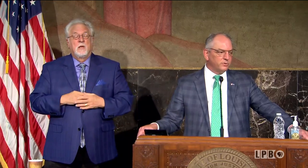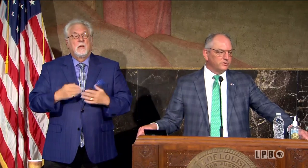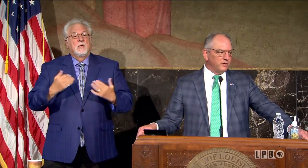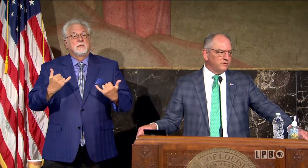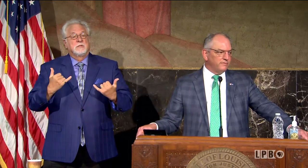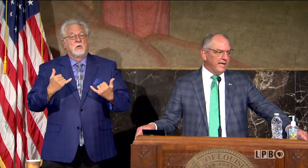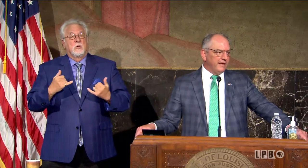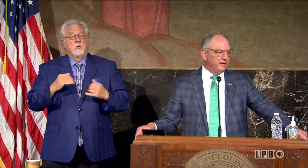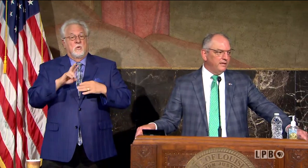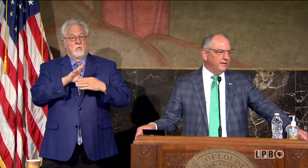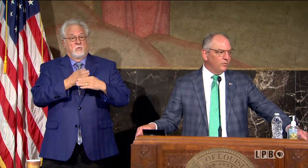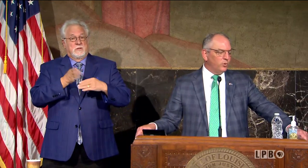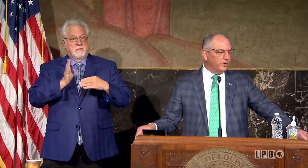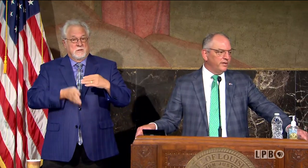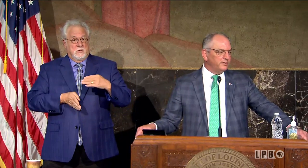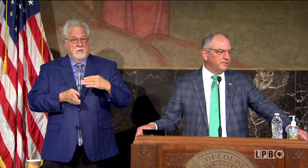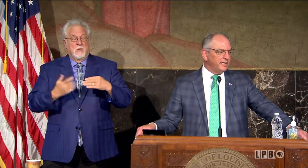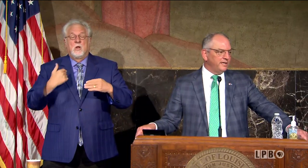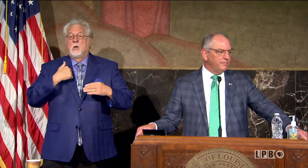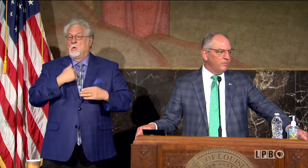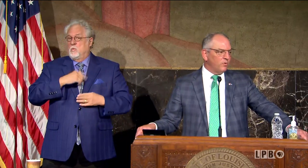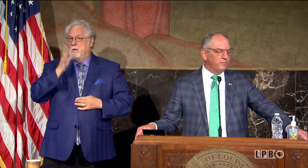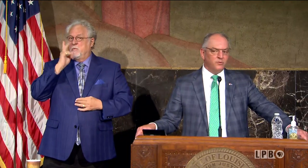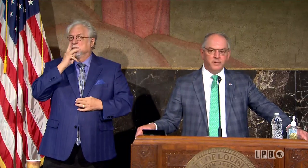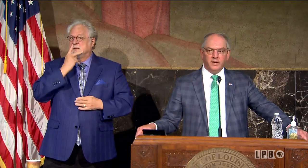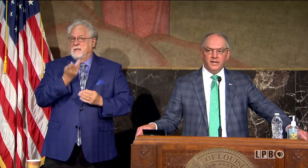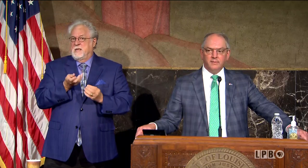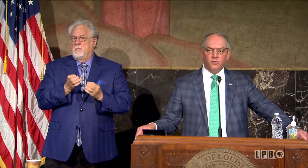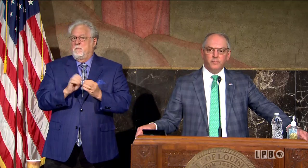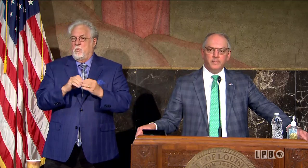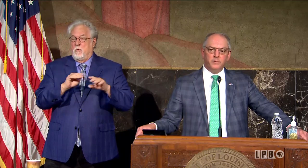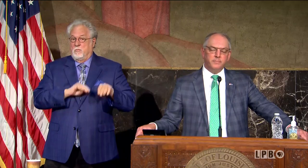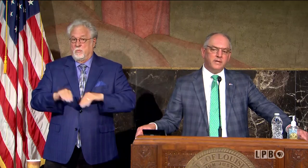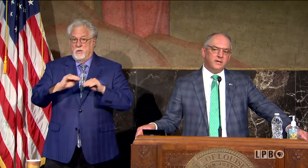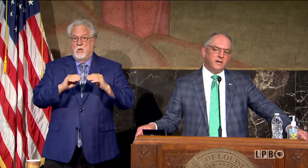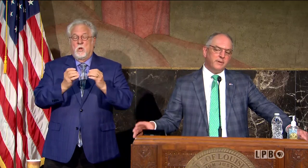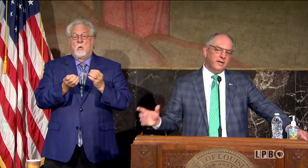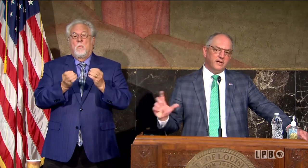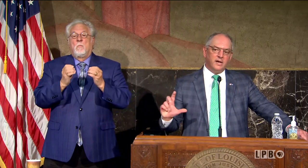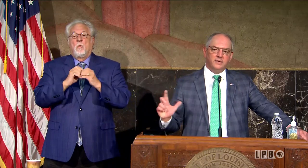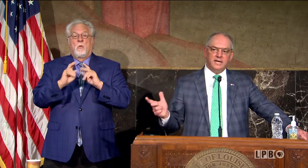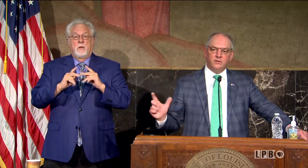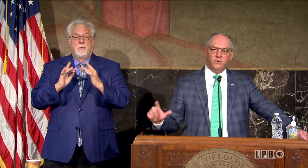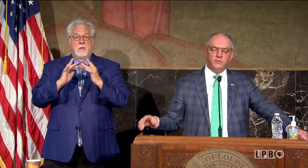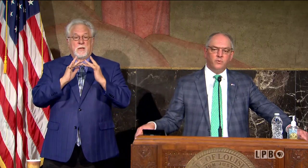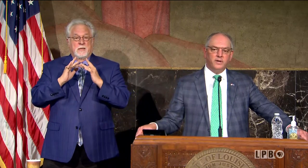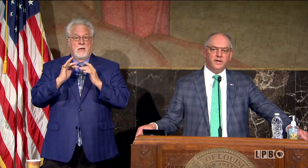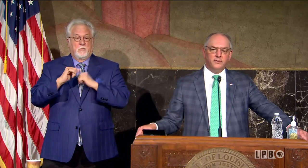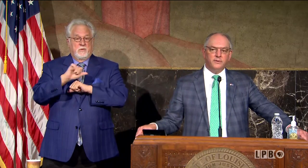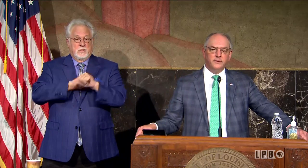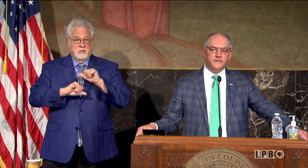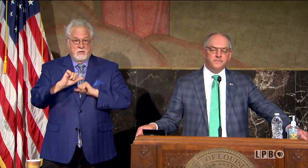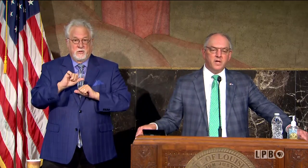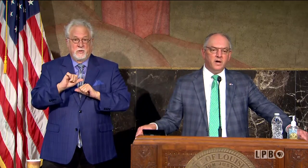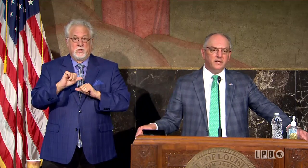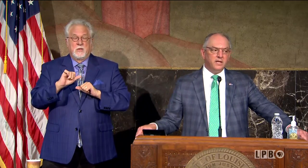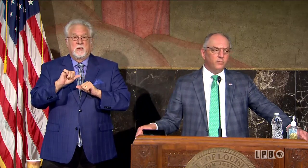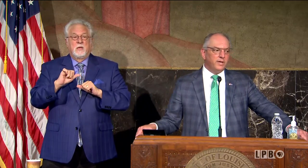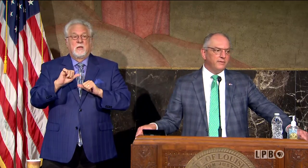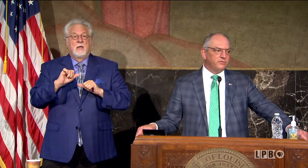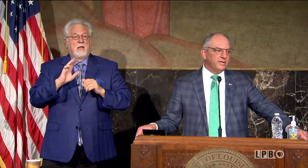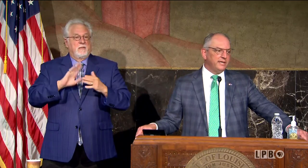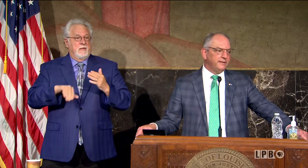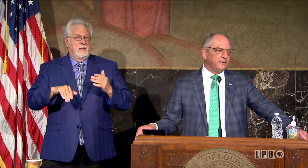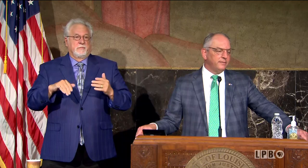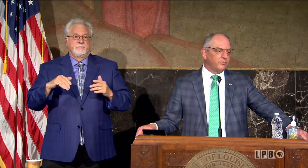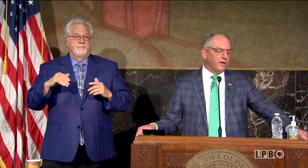So as a result of that, we're going to see more mobility, more people coming into contact with one another than